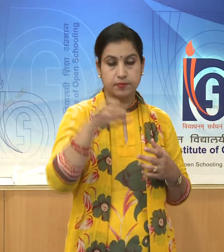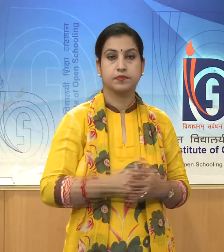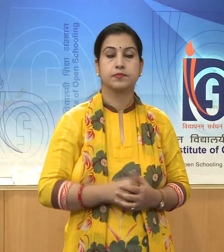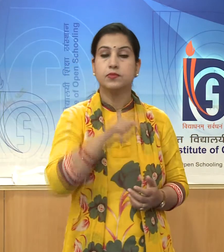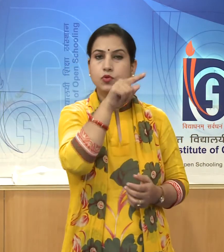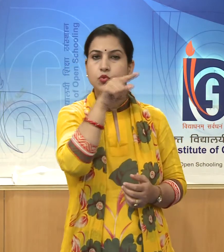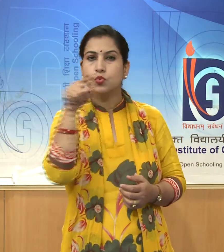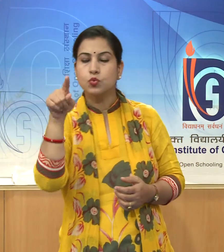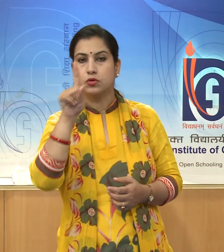to